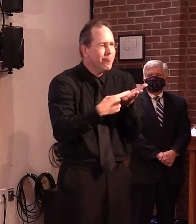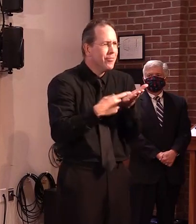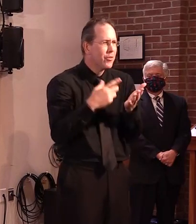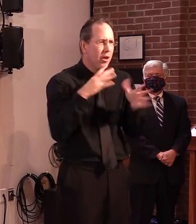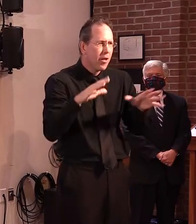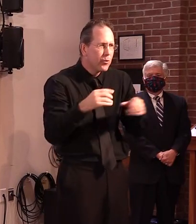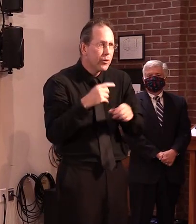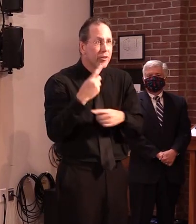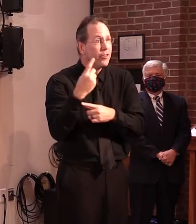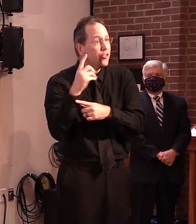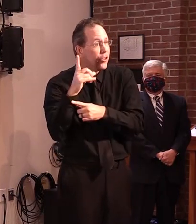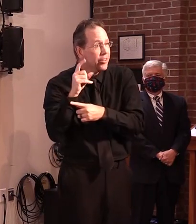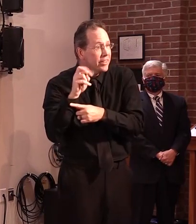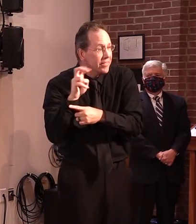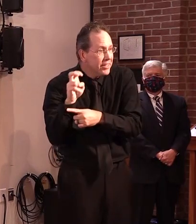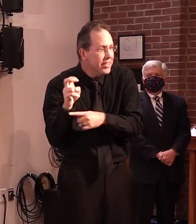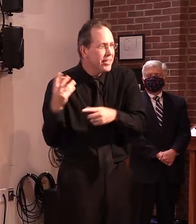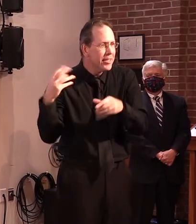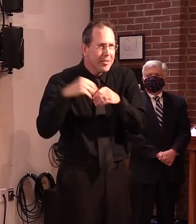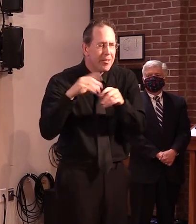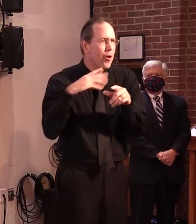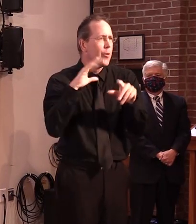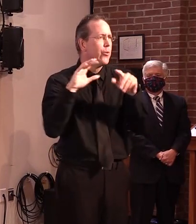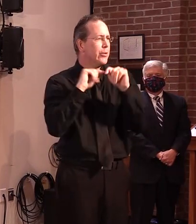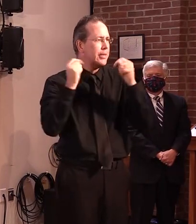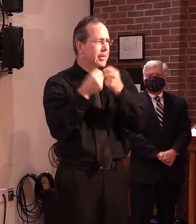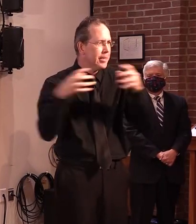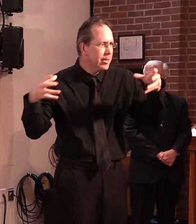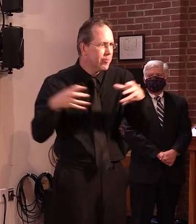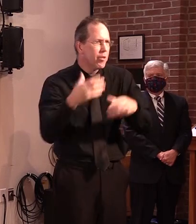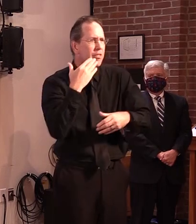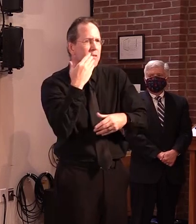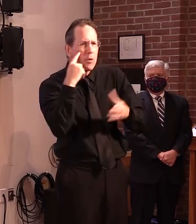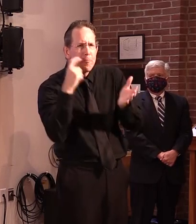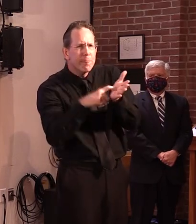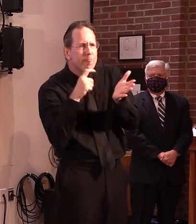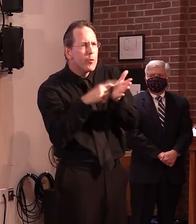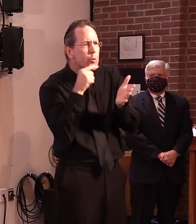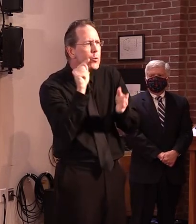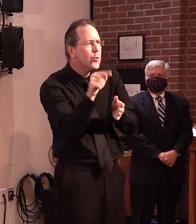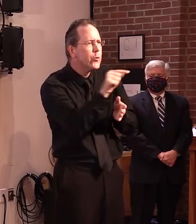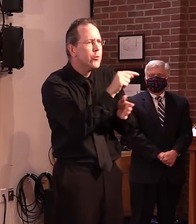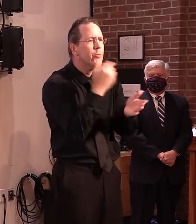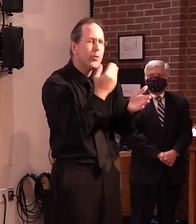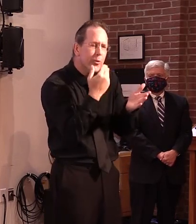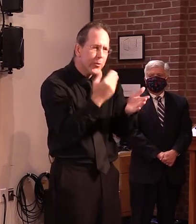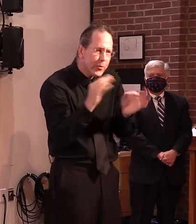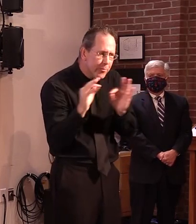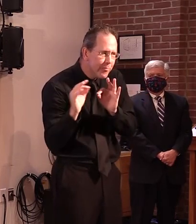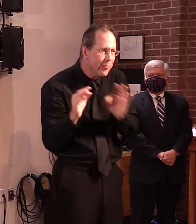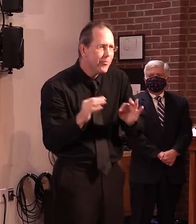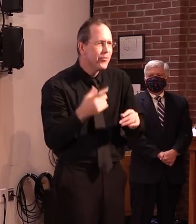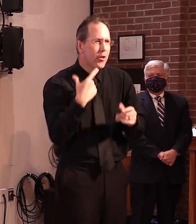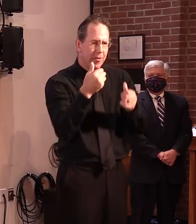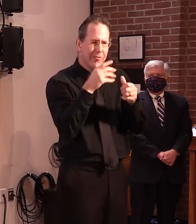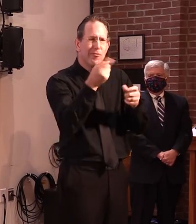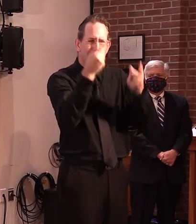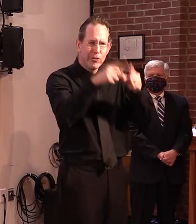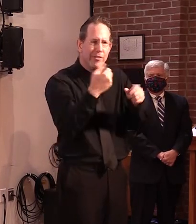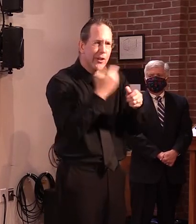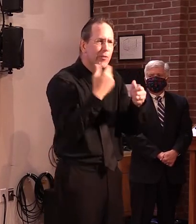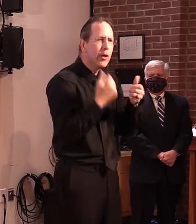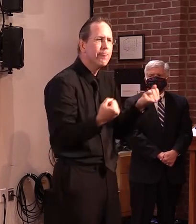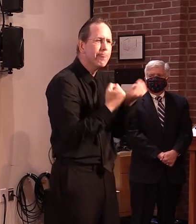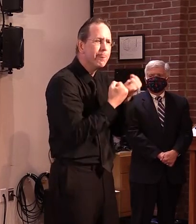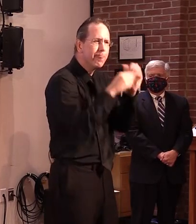doing, as well as what Vermonters have accepted. And I give all the credit to Vermont and the